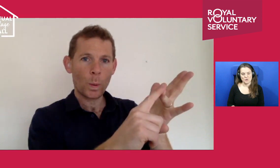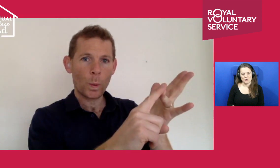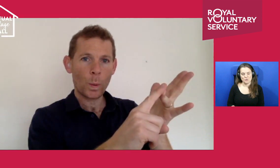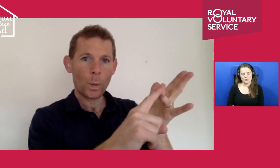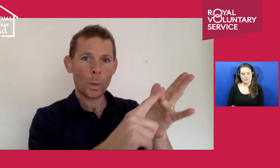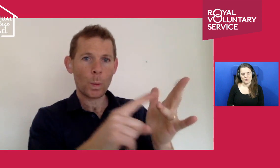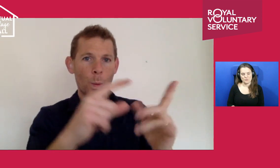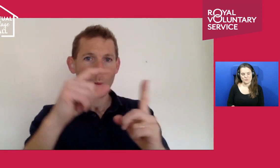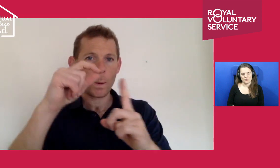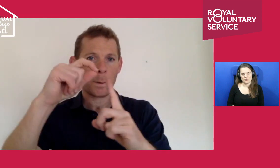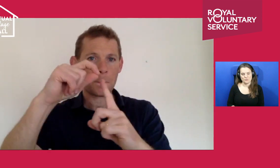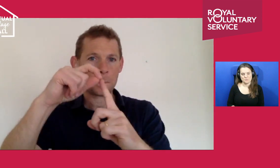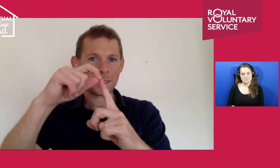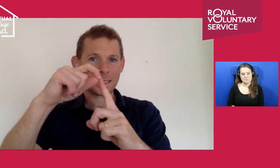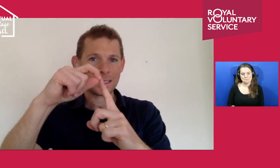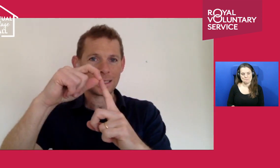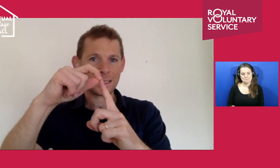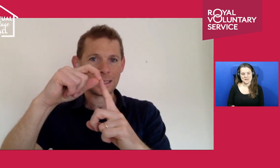O,